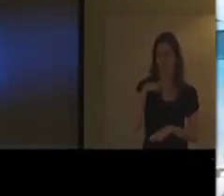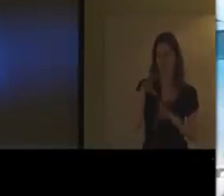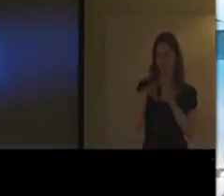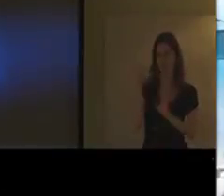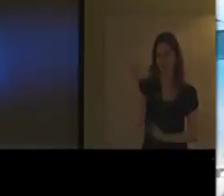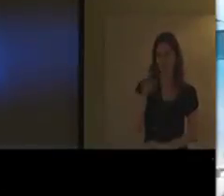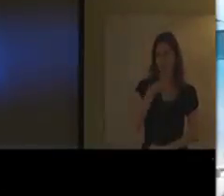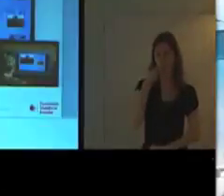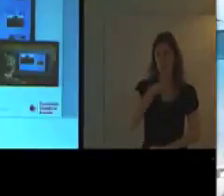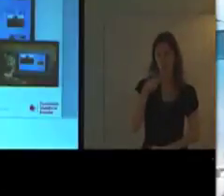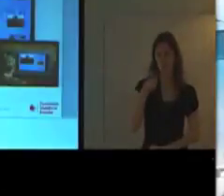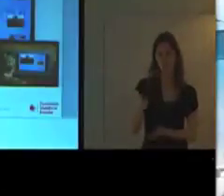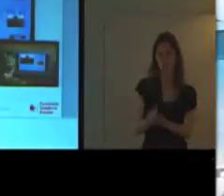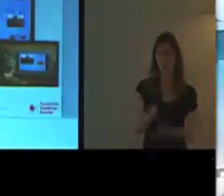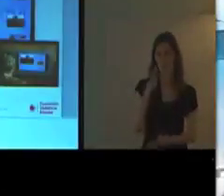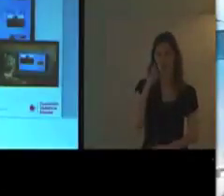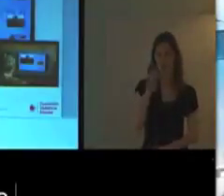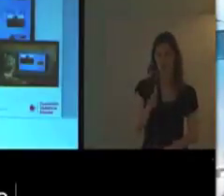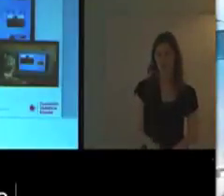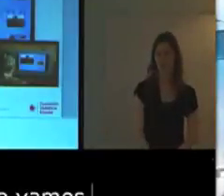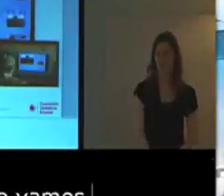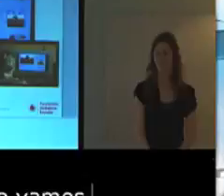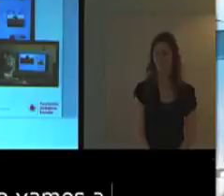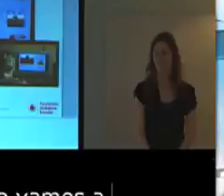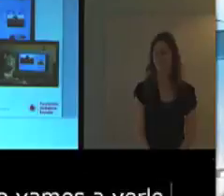Okay, I know it's a good video, but I'm not going to show that again.